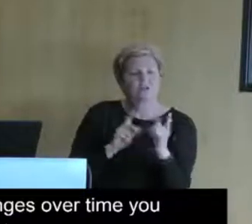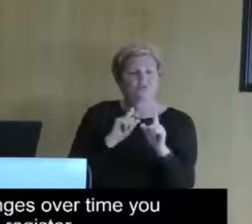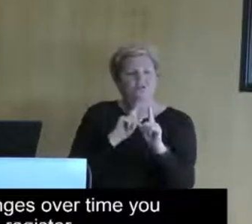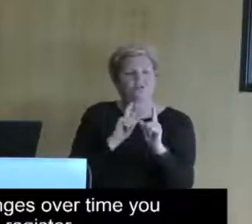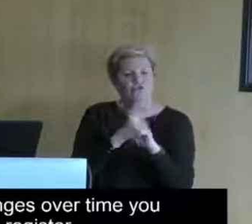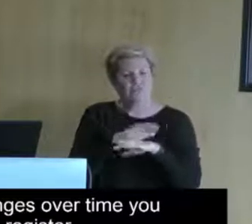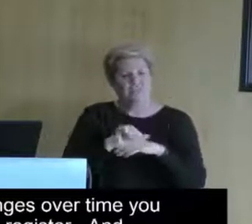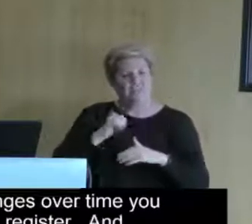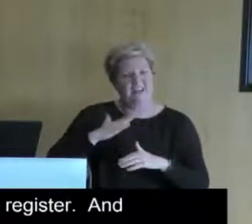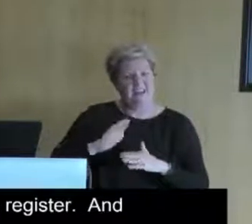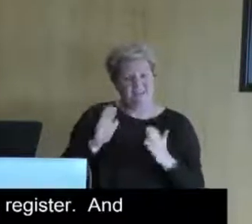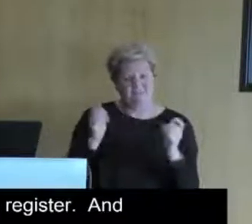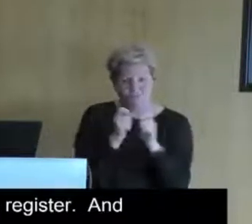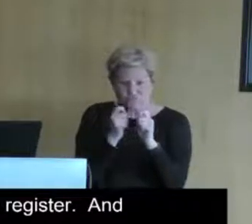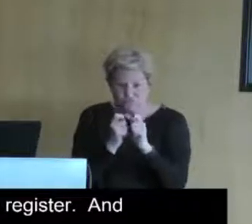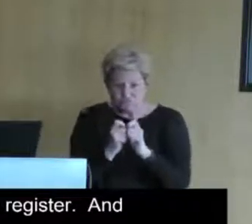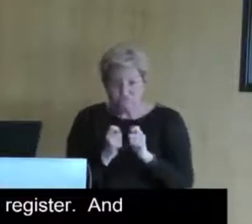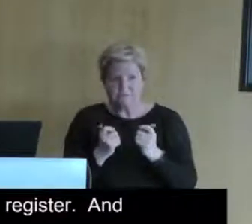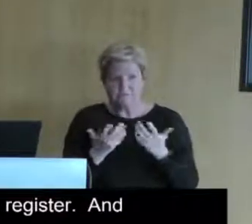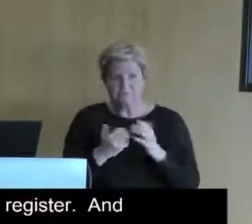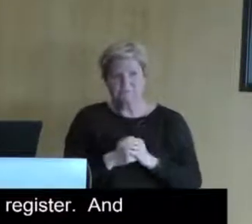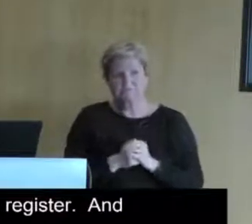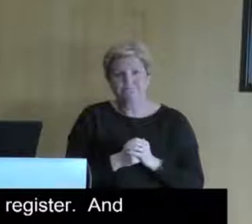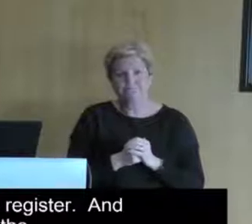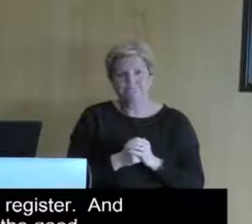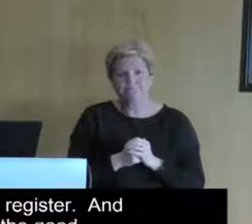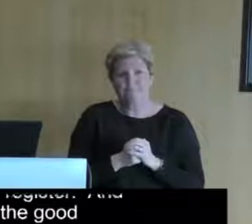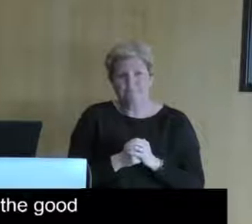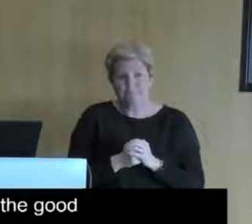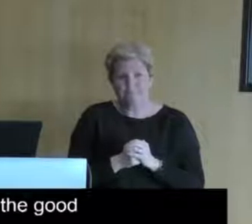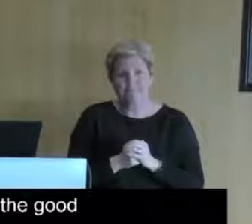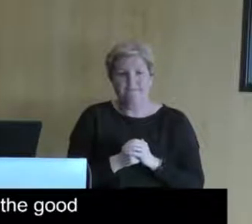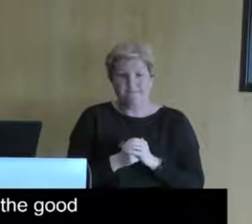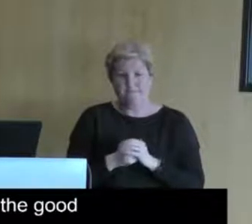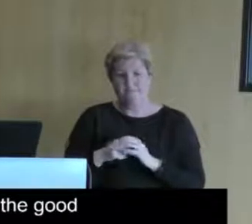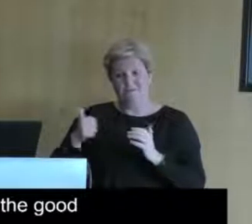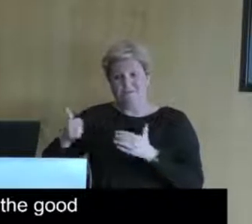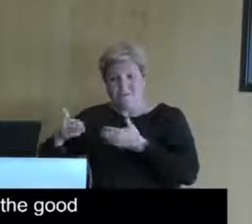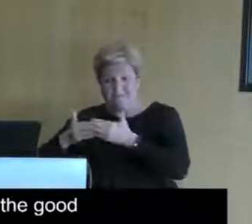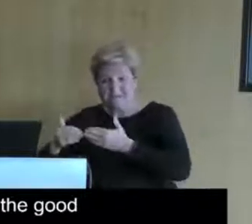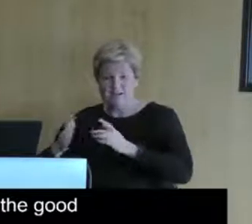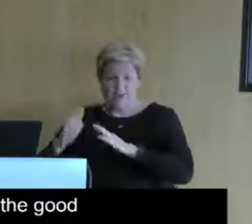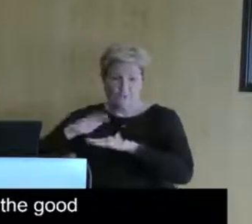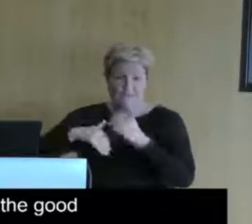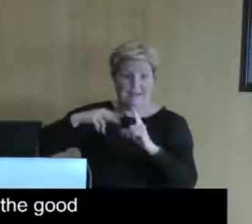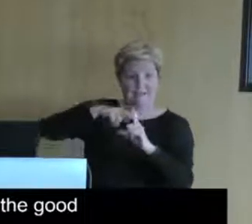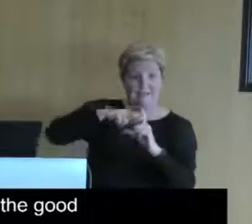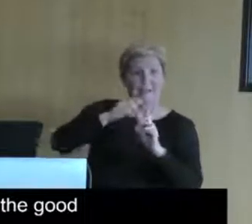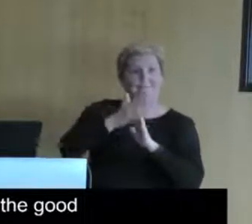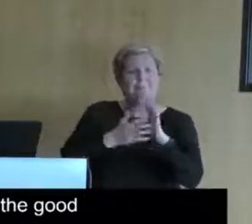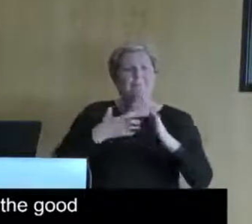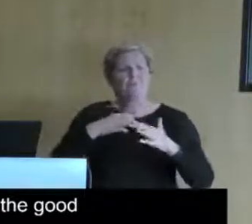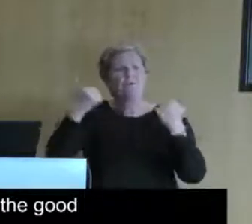set of physical needs for the property, and that changes over time, you'll be able to lodge that